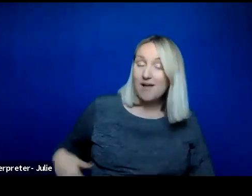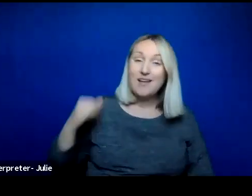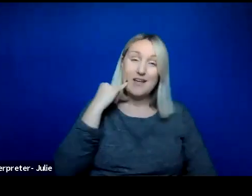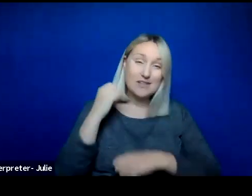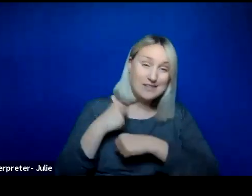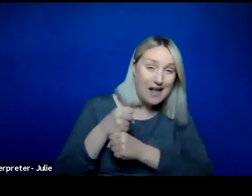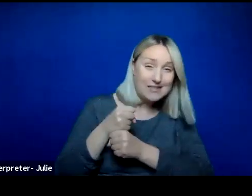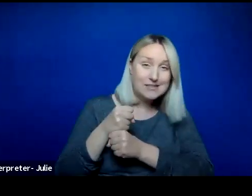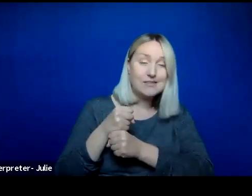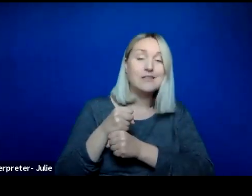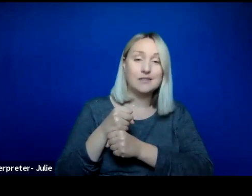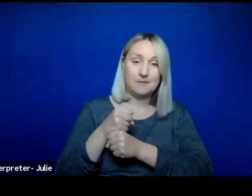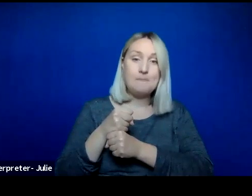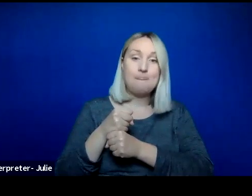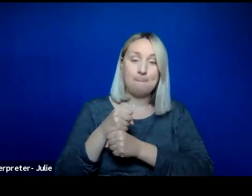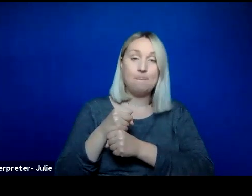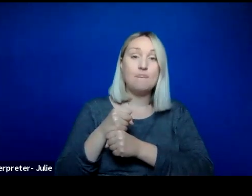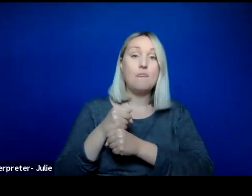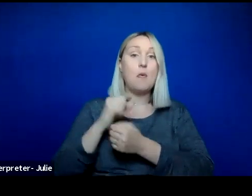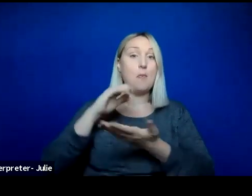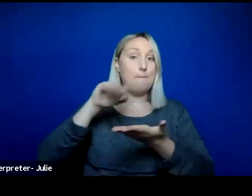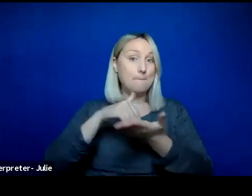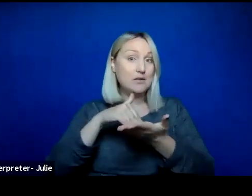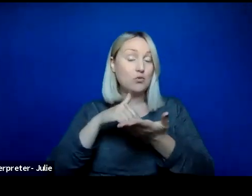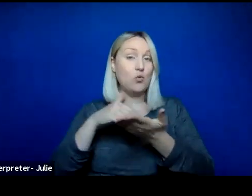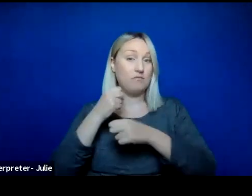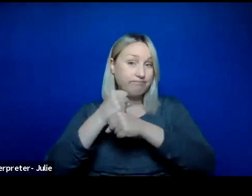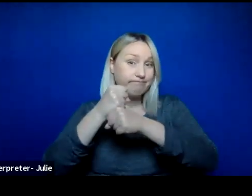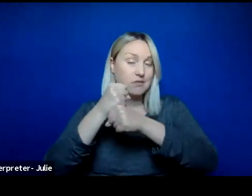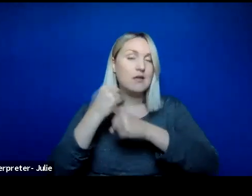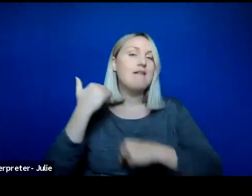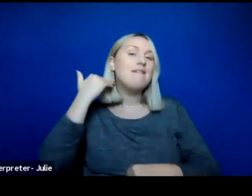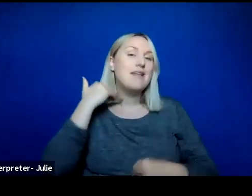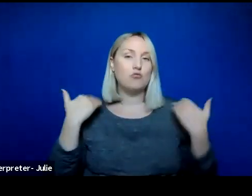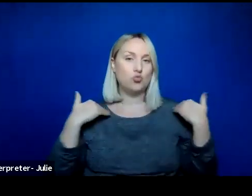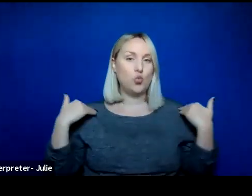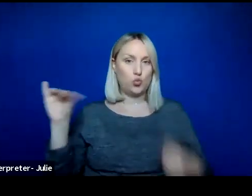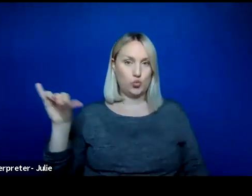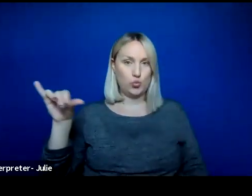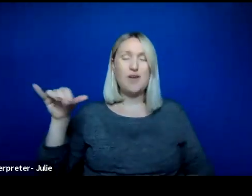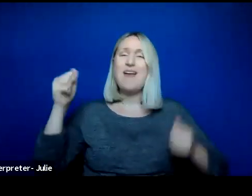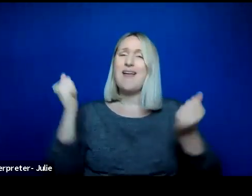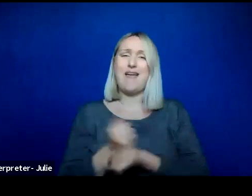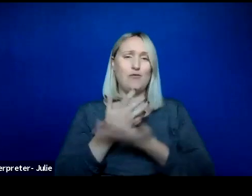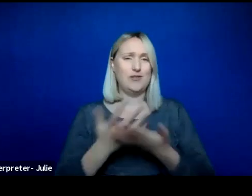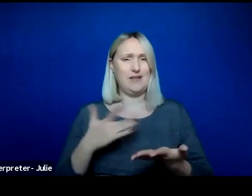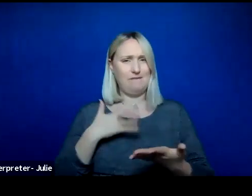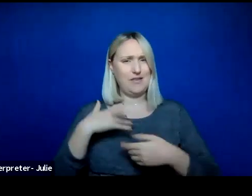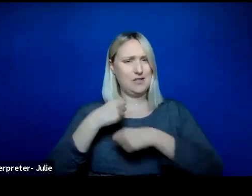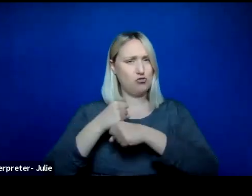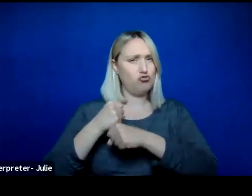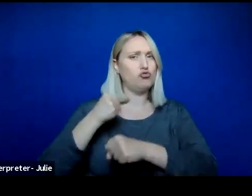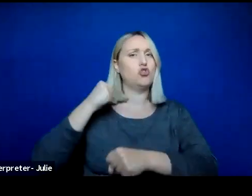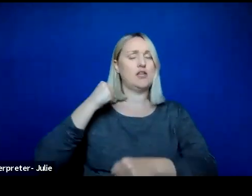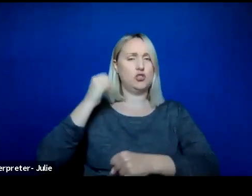might feel it. Your mid back, if it's tight, might feel it. Your neck and shoulders, everything might feel like a stretch